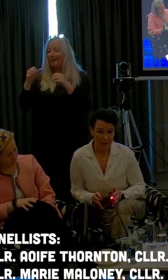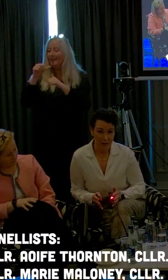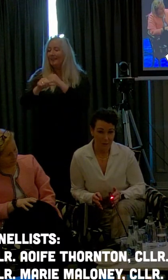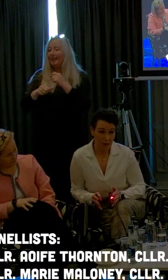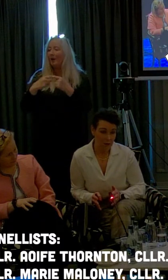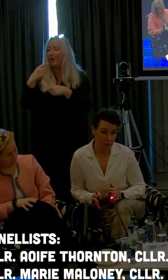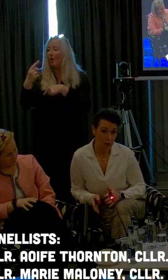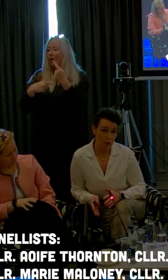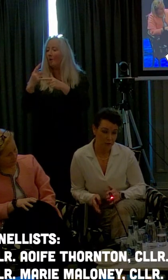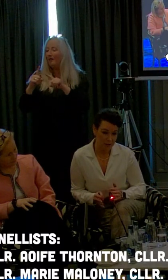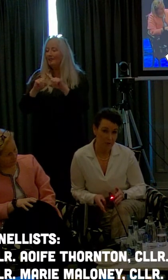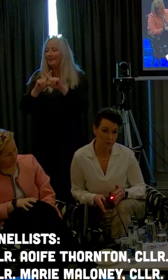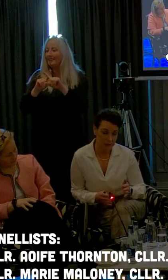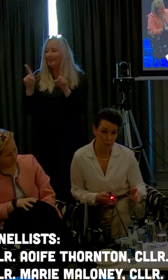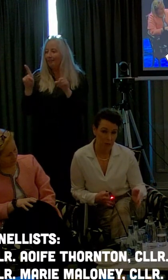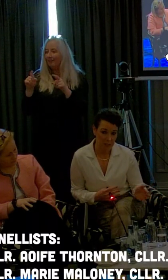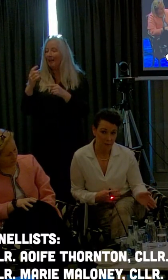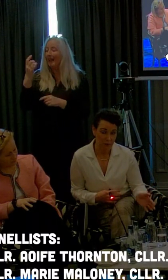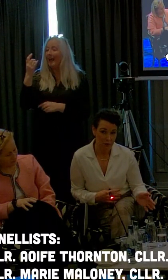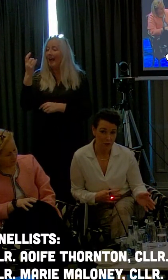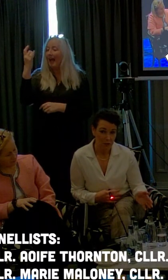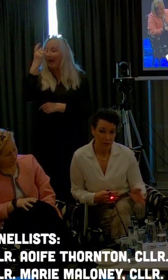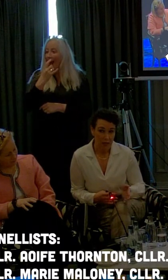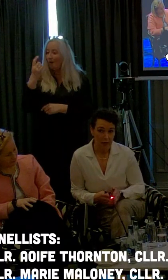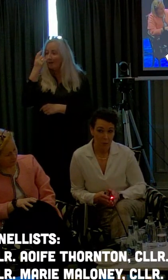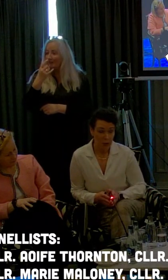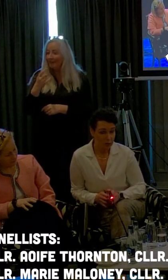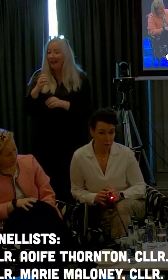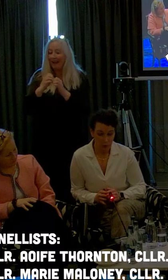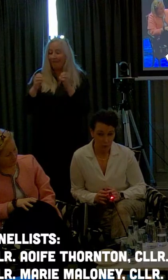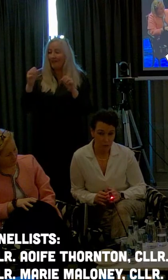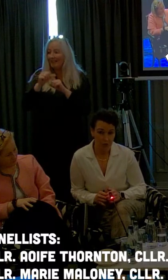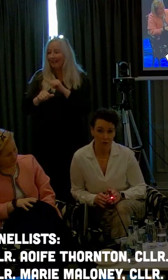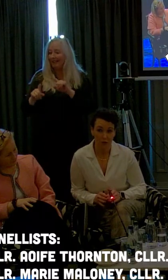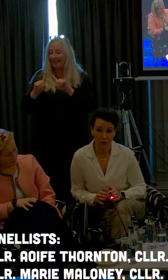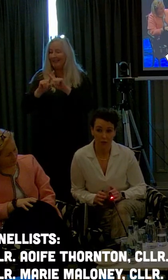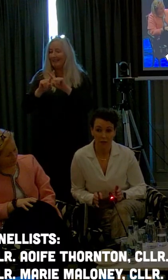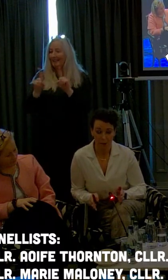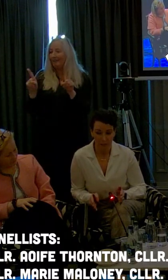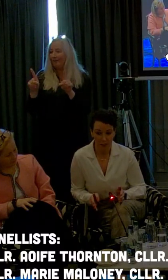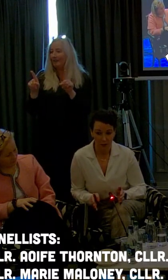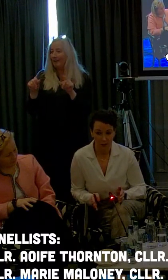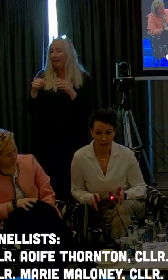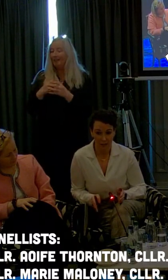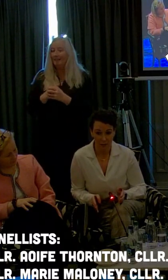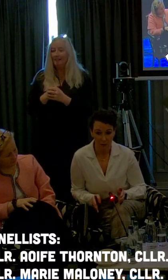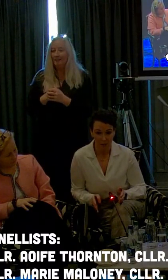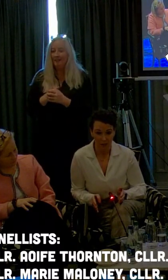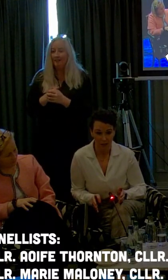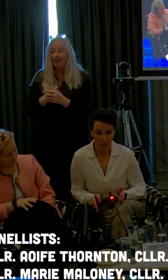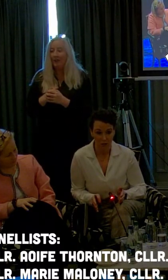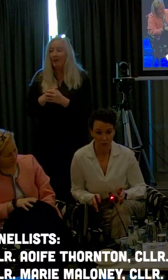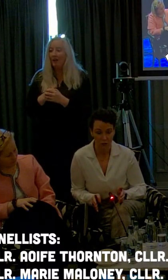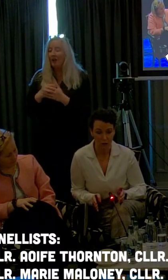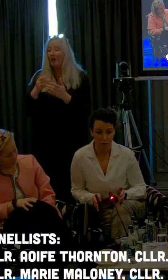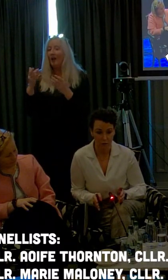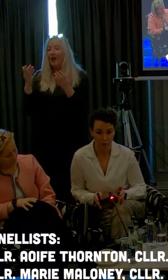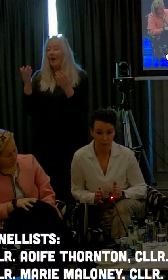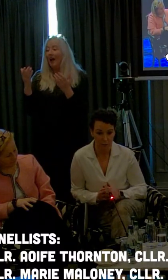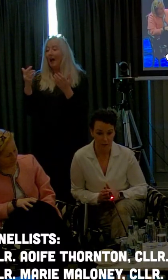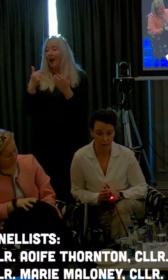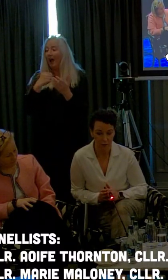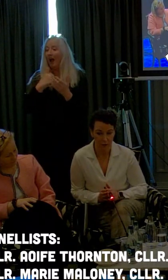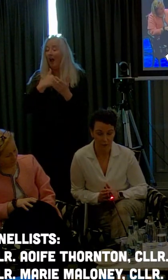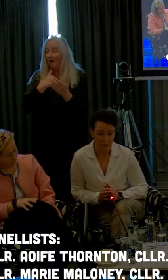and the hours every day being different. But I wouldn't discourage anybody to get into politics. It's just for